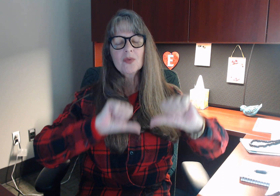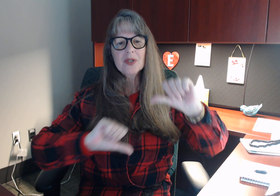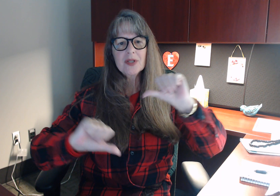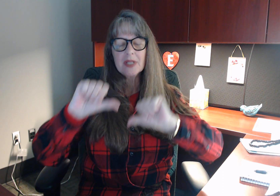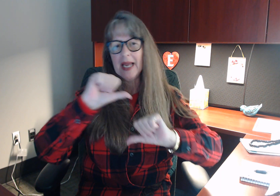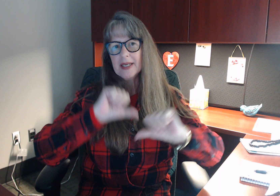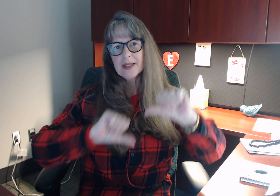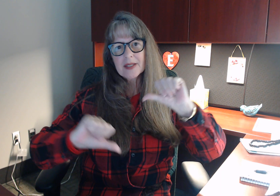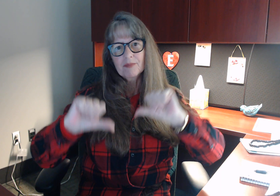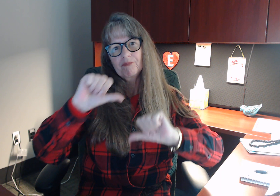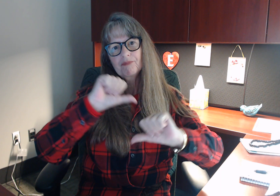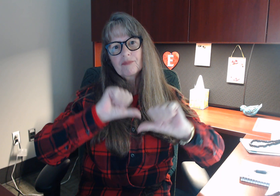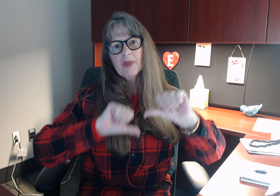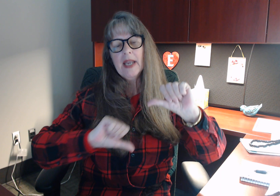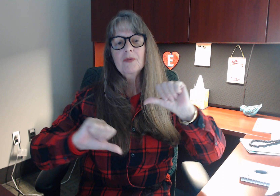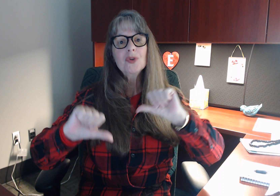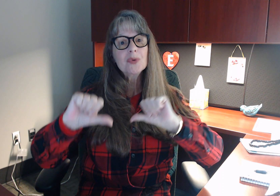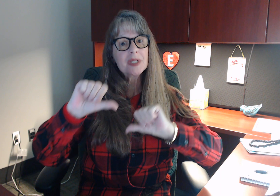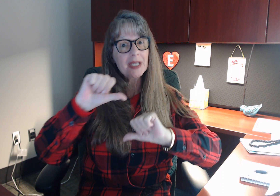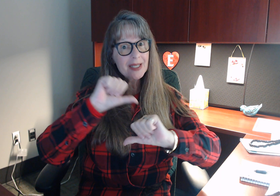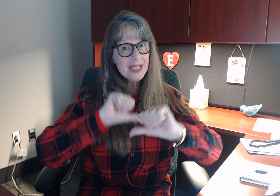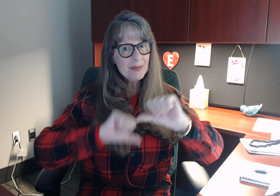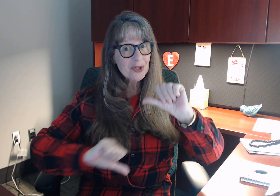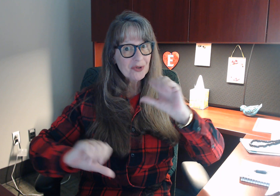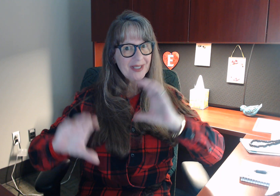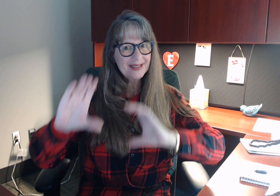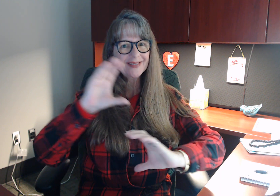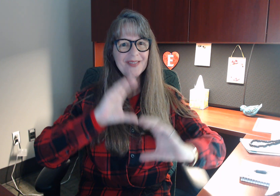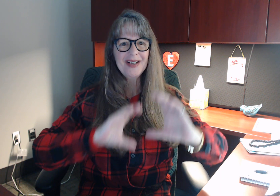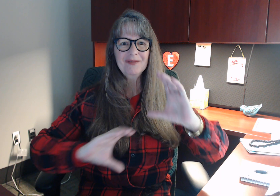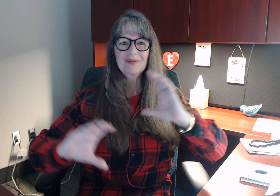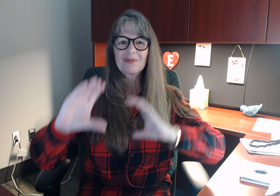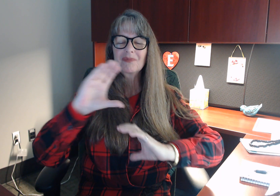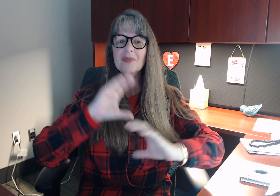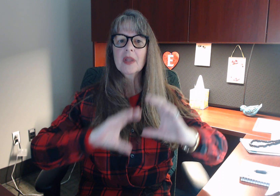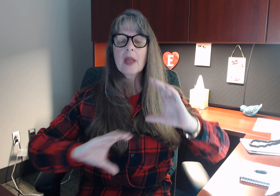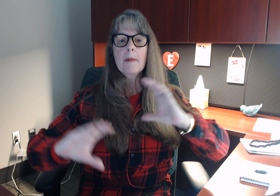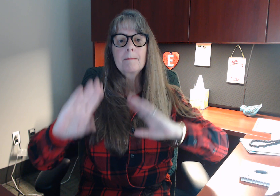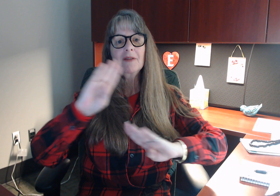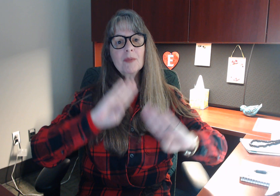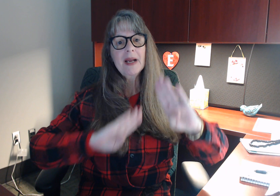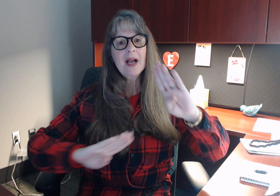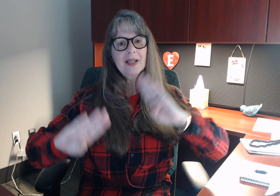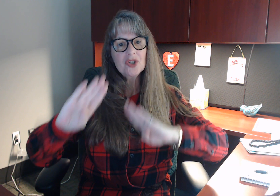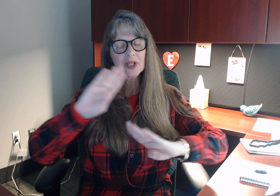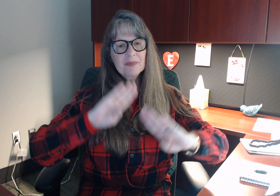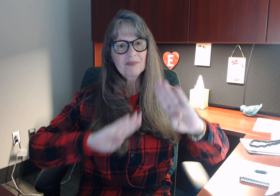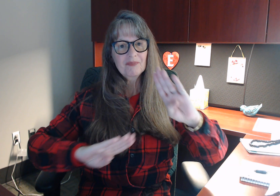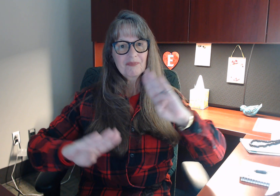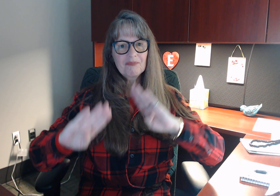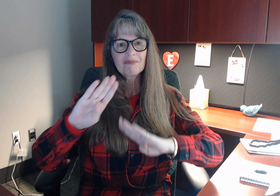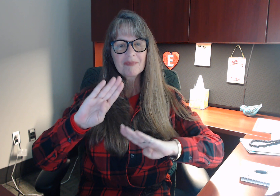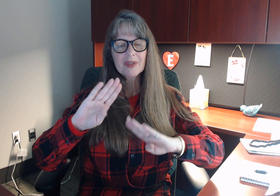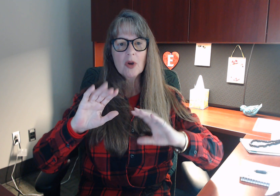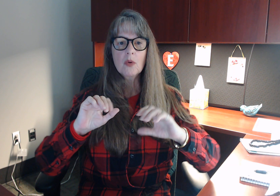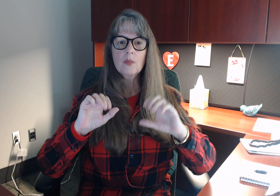is science. And if you do C, it's chemistry, right? B for biology. So,